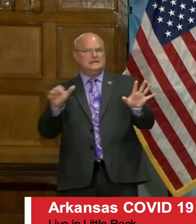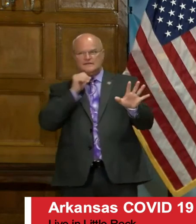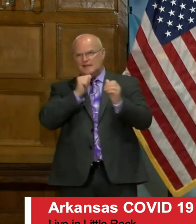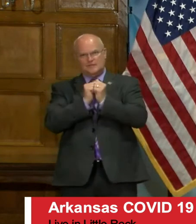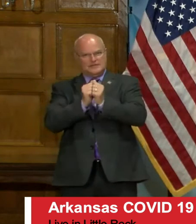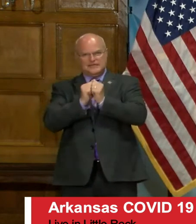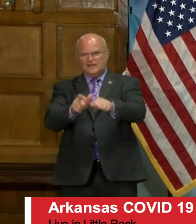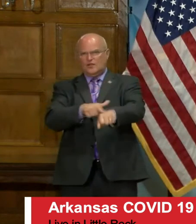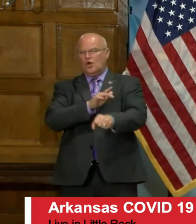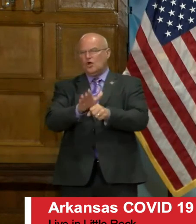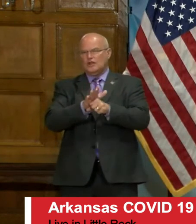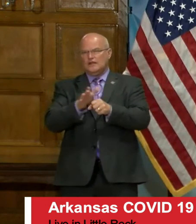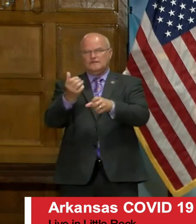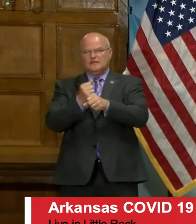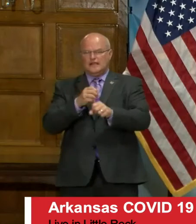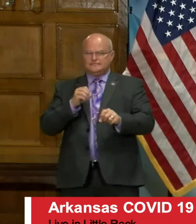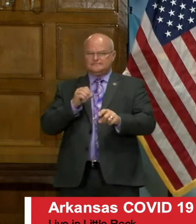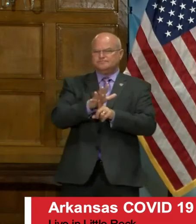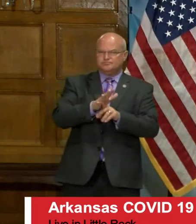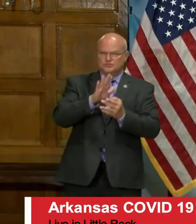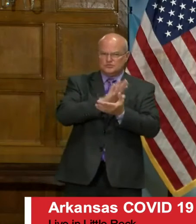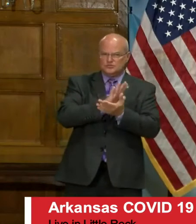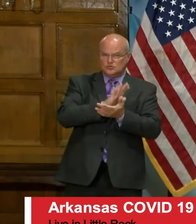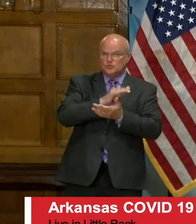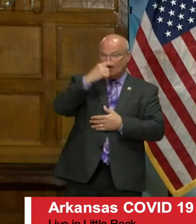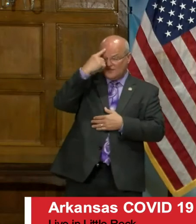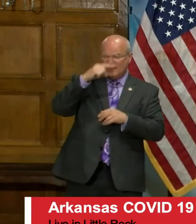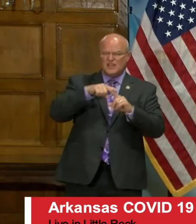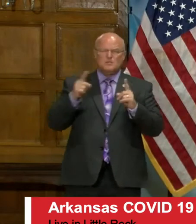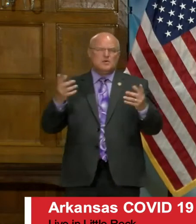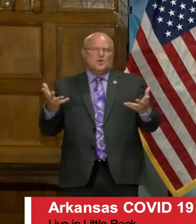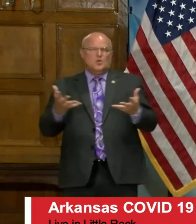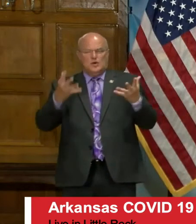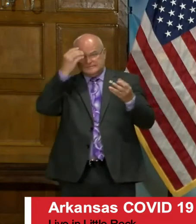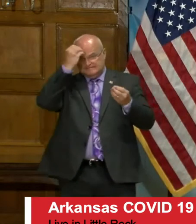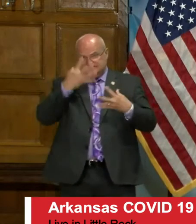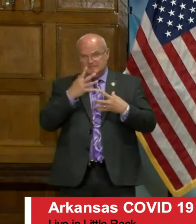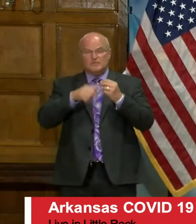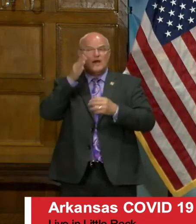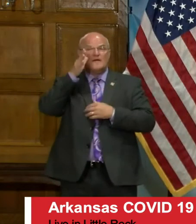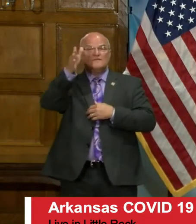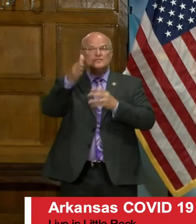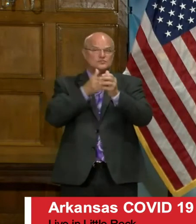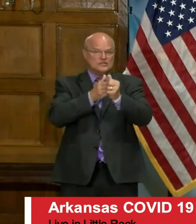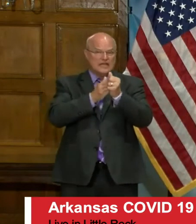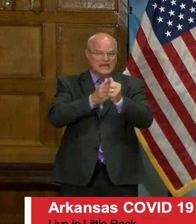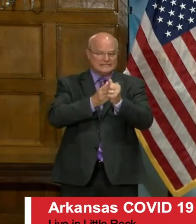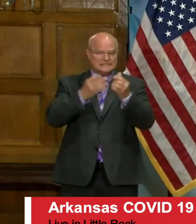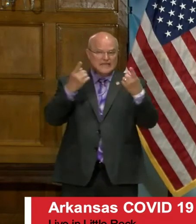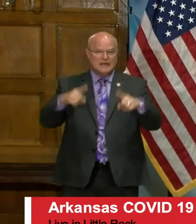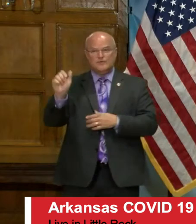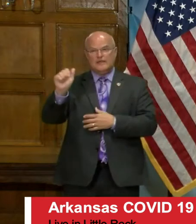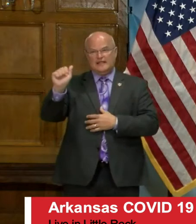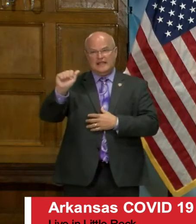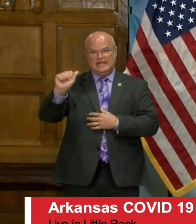together long enough to have got it at school, you wouldn't think. But what does that tell us about future guidance having to do with